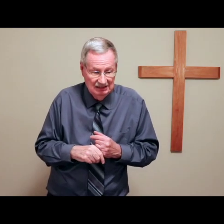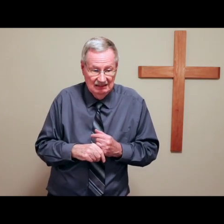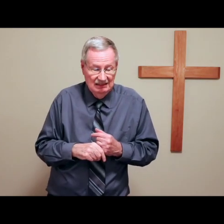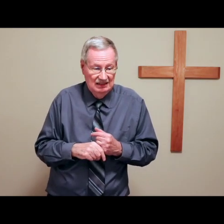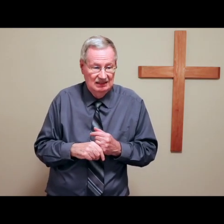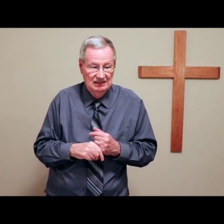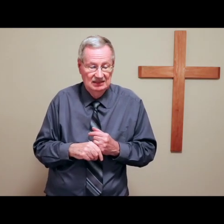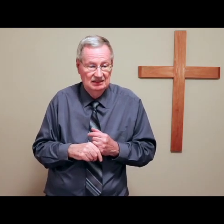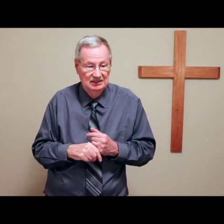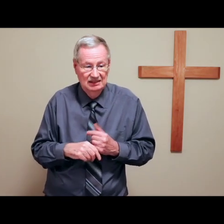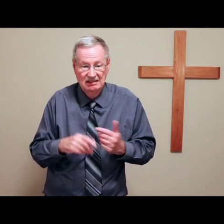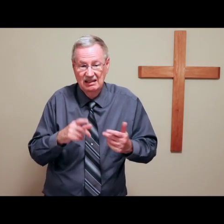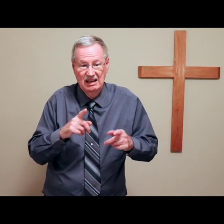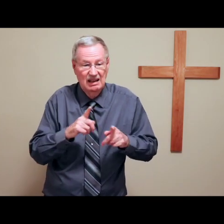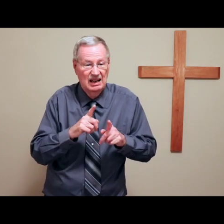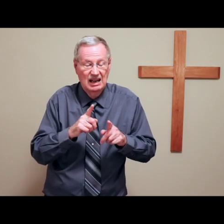that he asked me.